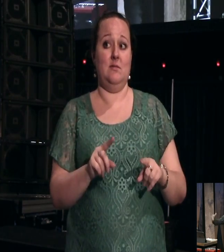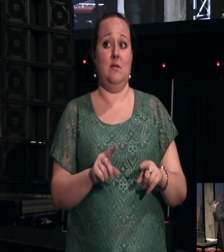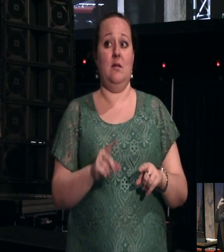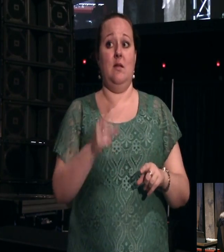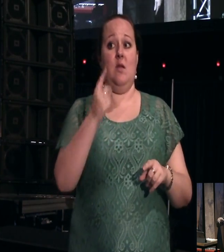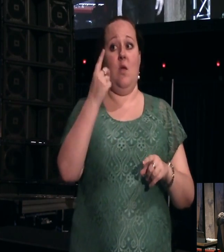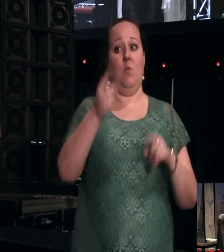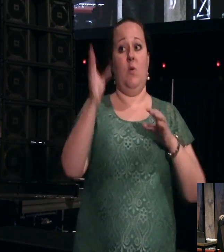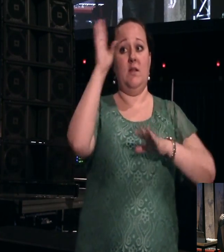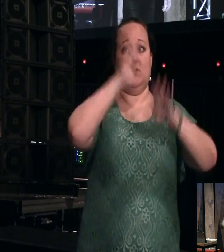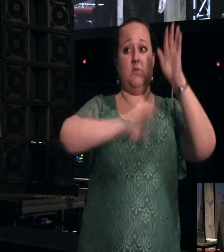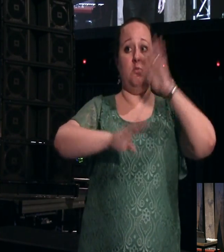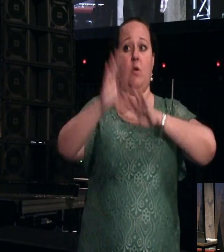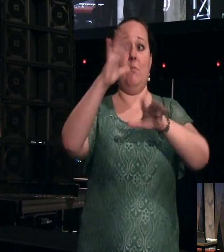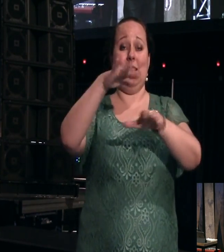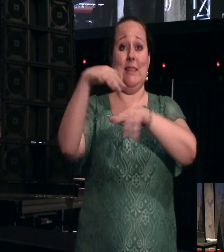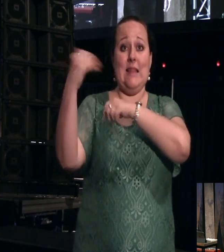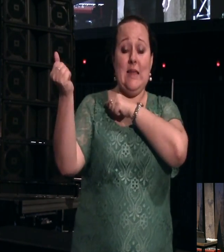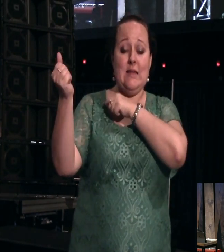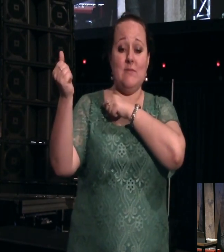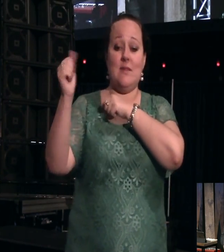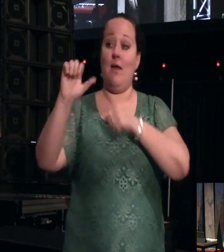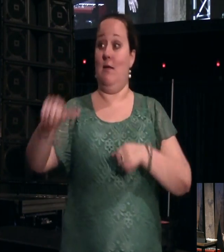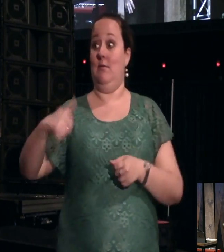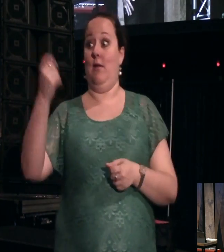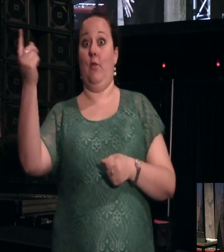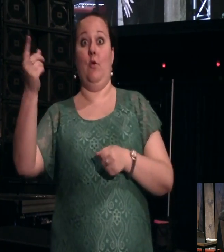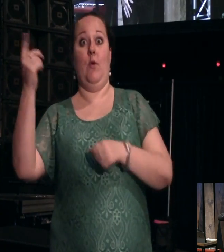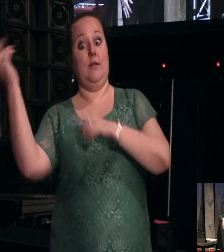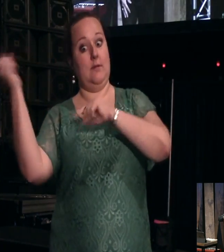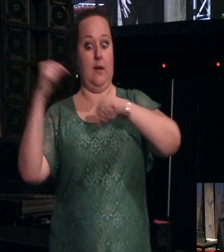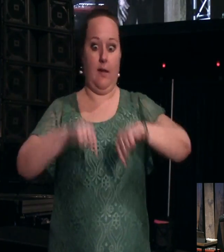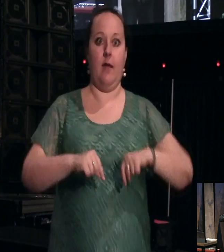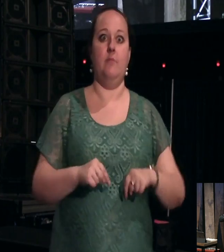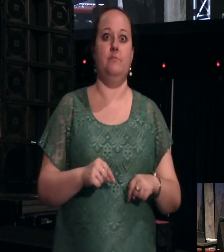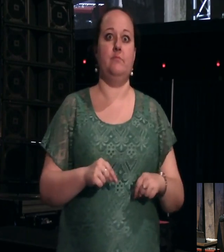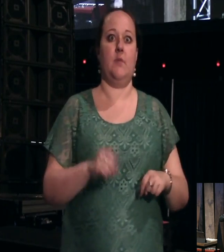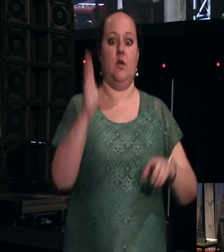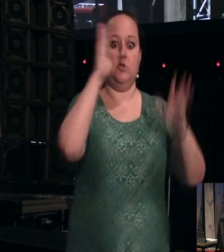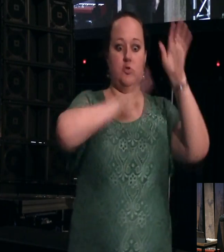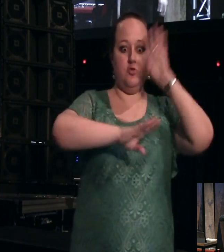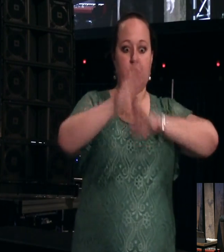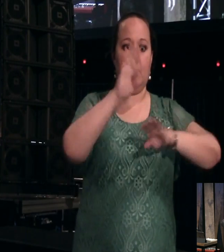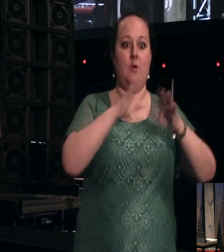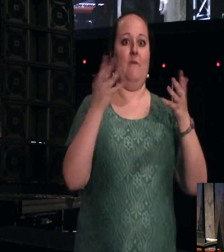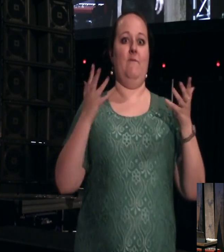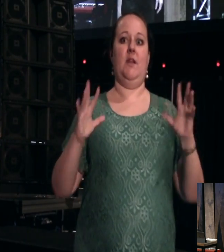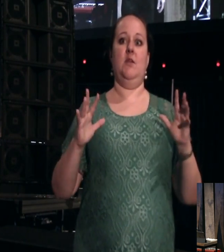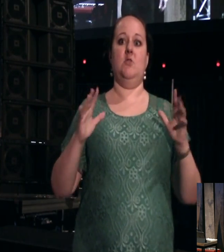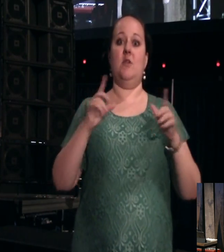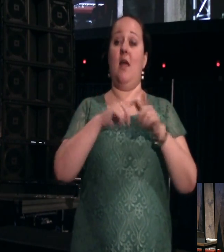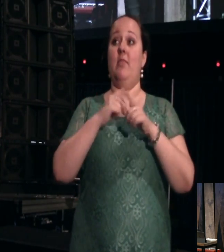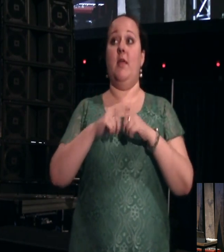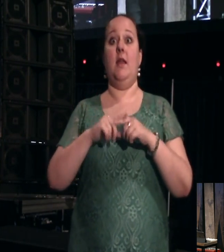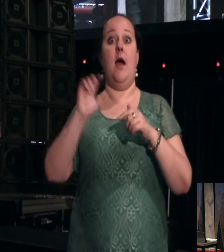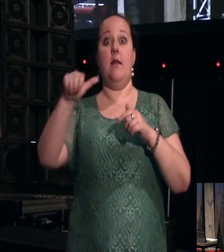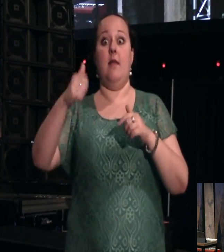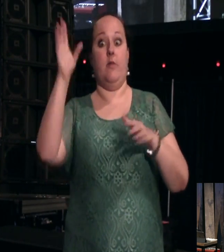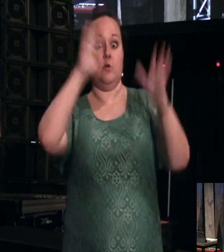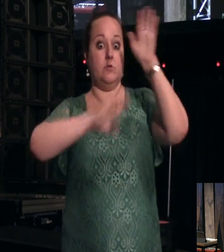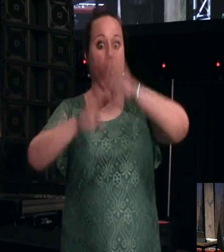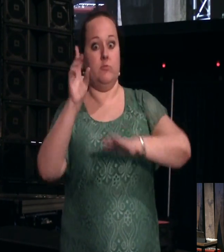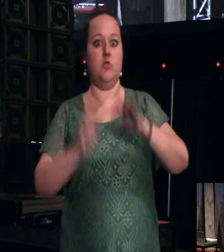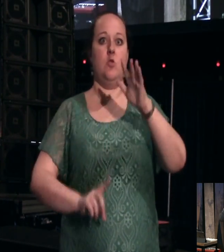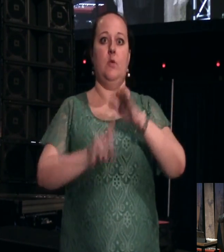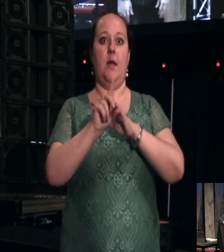More storms come into your life, and as one storm leaves, it's as if another comes. One cloudy day leaves